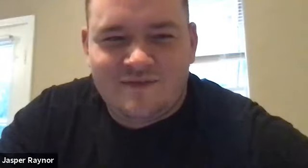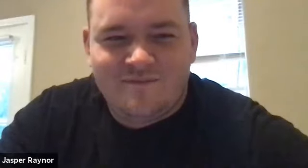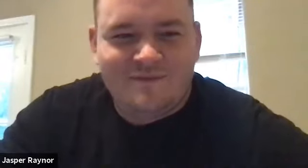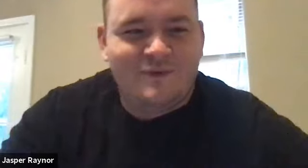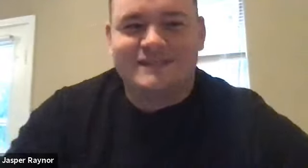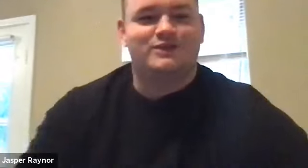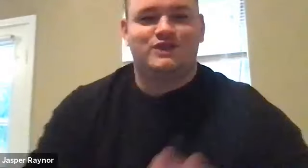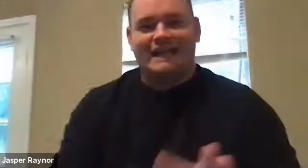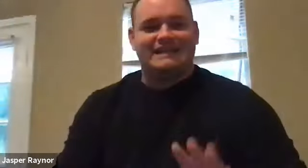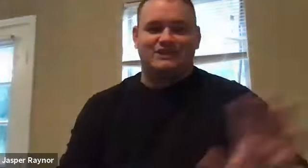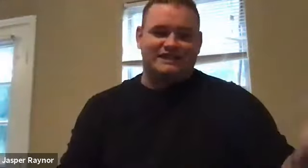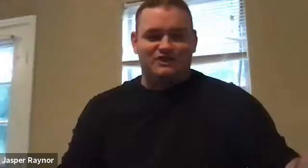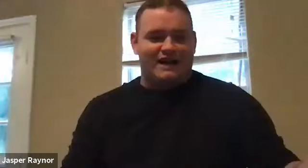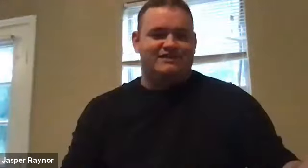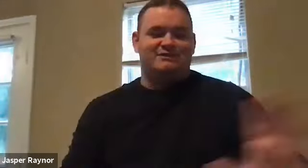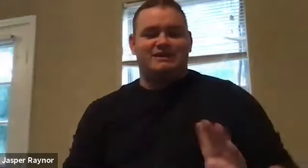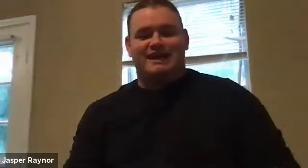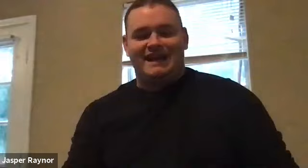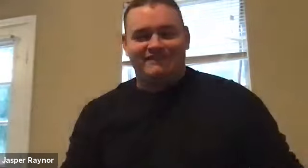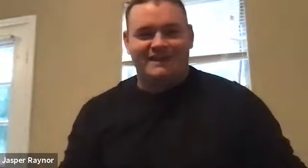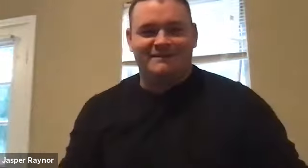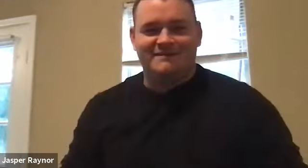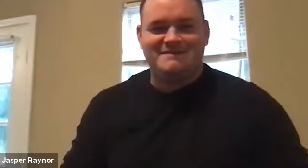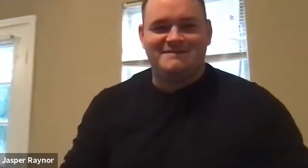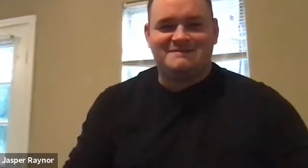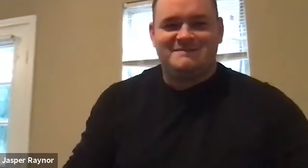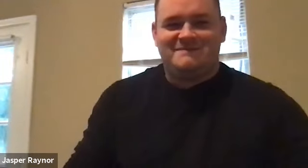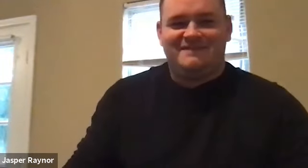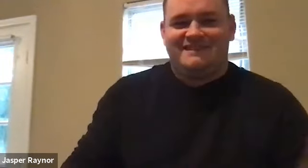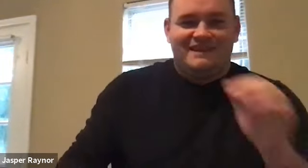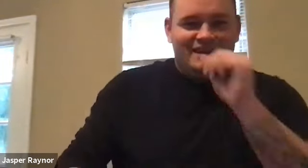Did Larissa? We didn't do do- Shannon because Shannon driving and we can't have that.